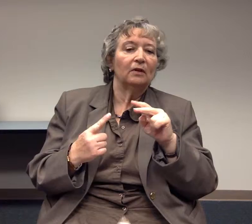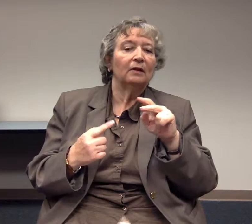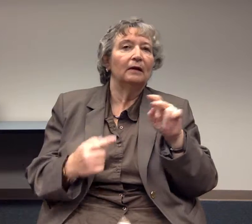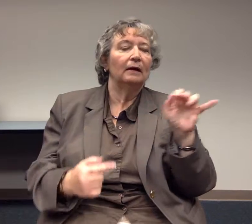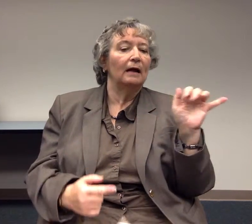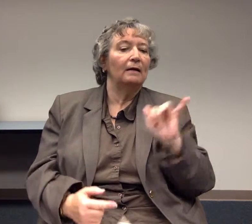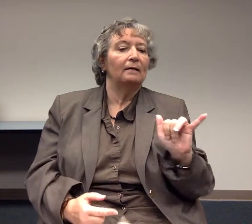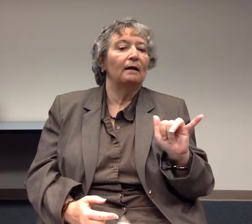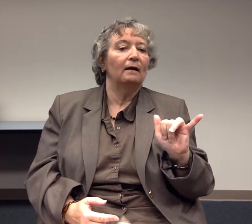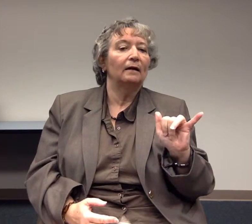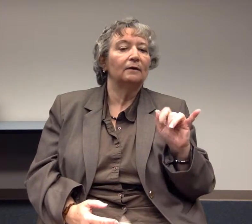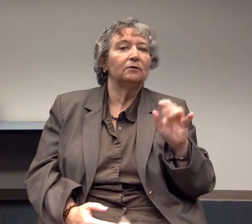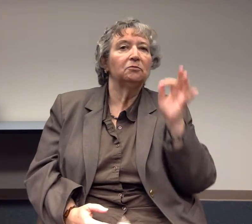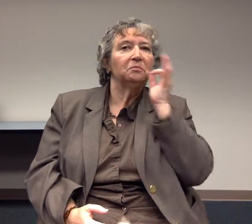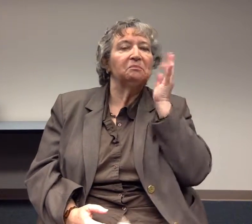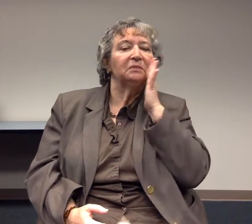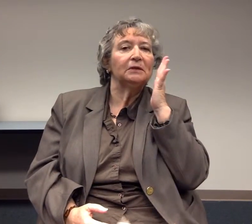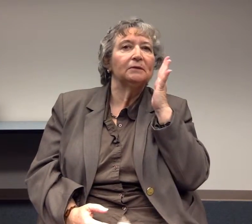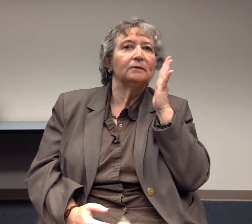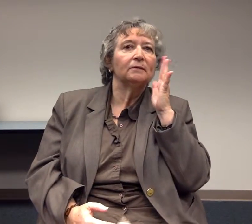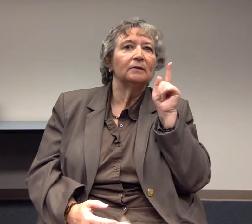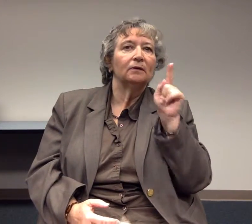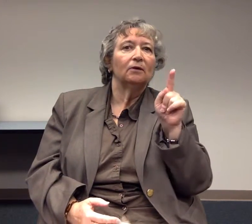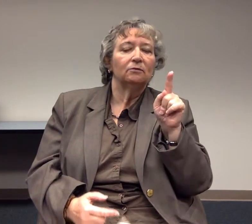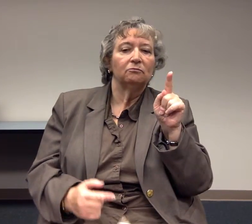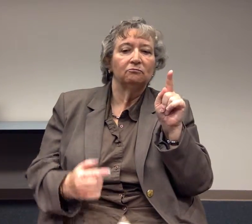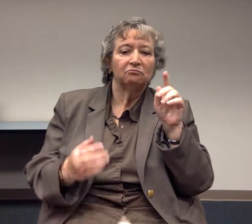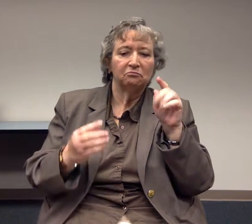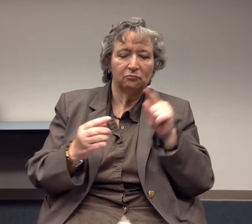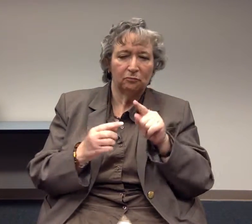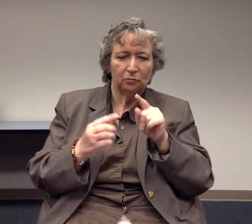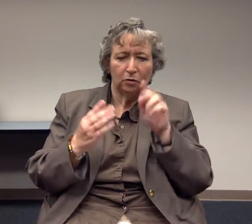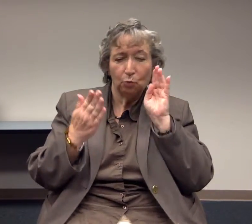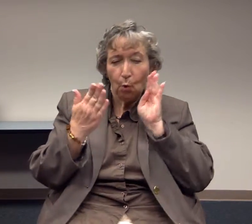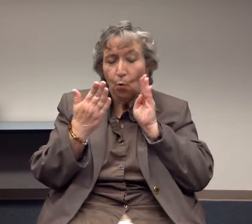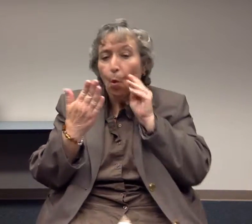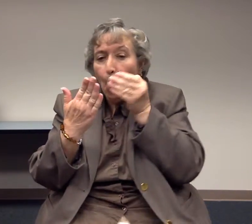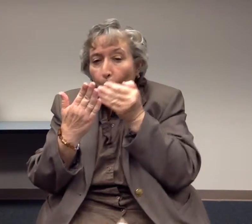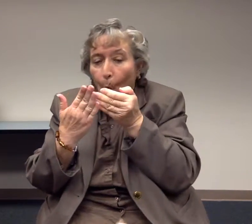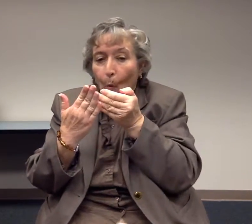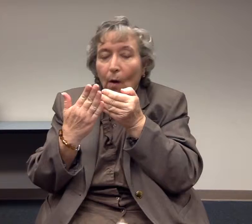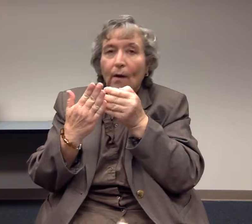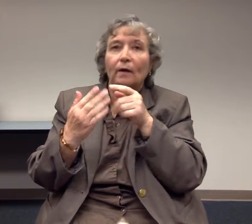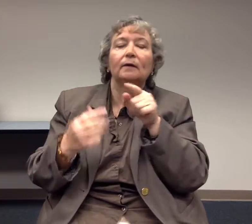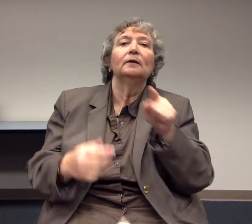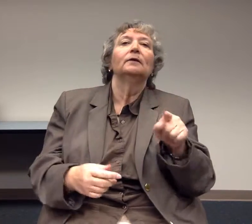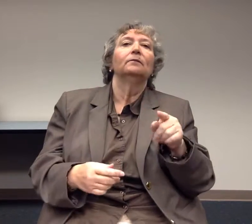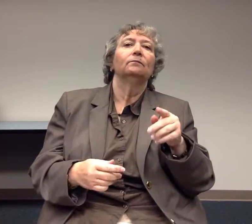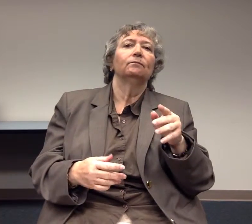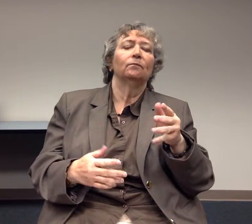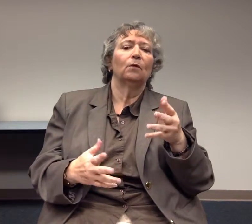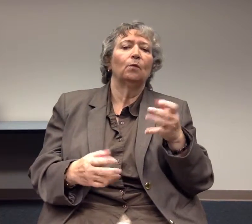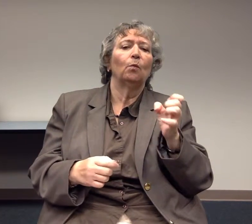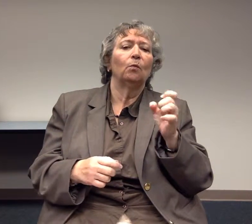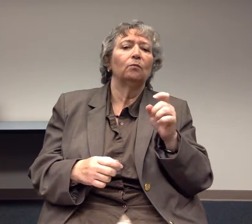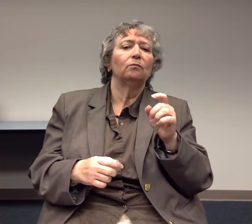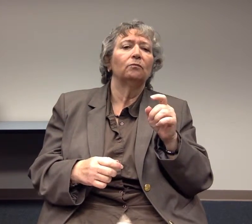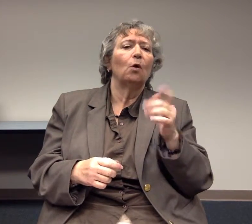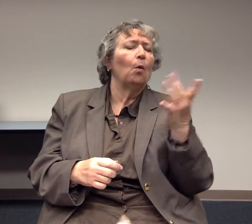that screen up there. Okay? Kind of like thinking that she wanted people to notice the small things around you, especially